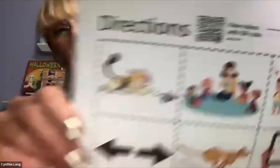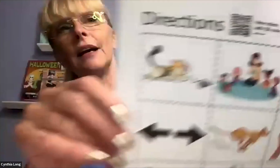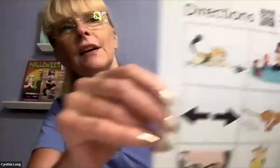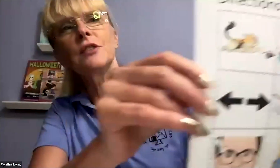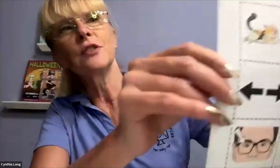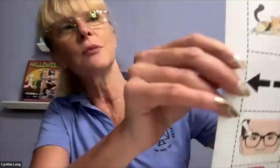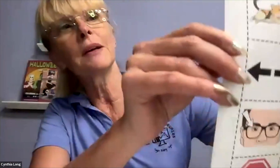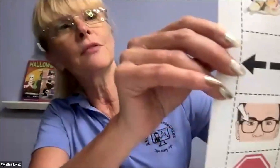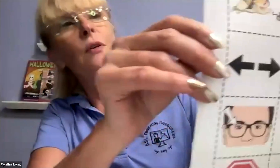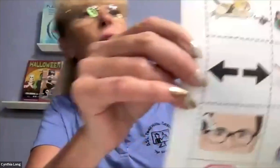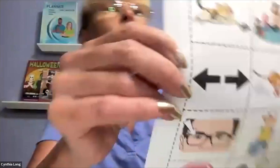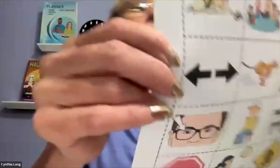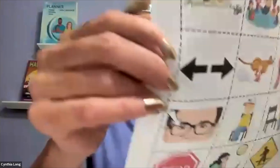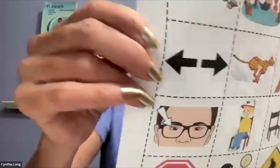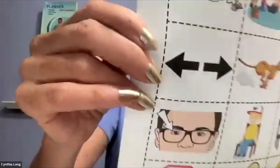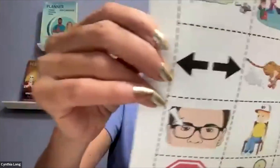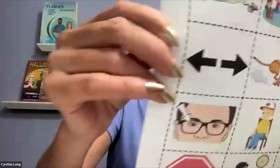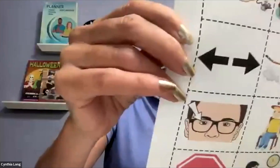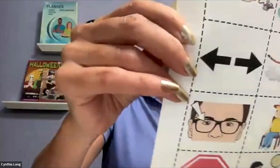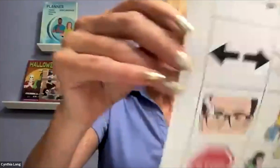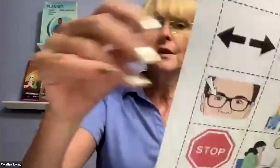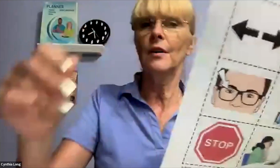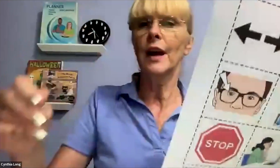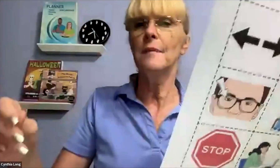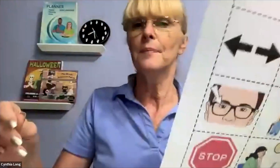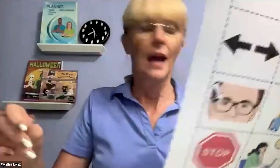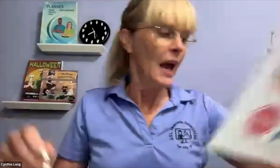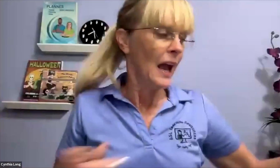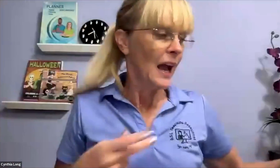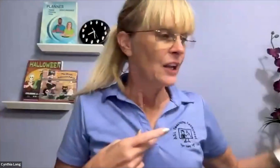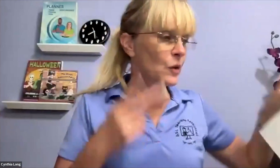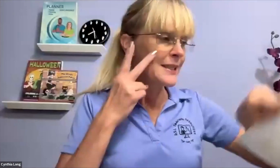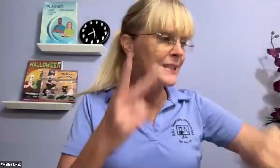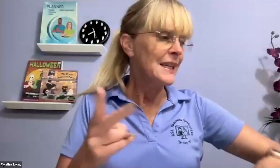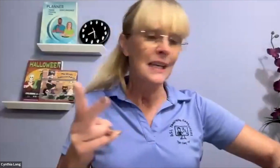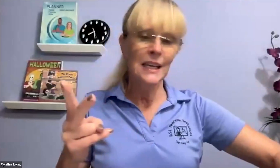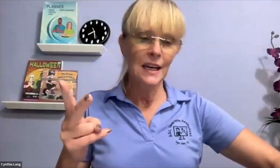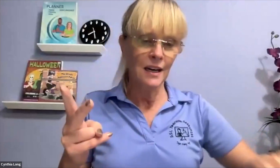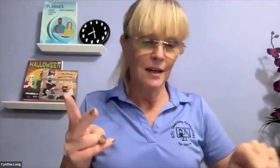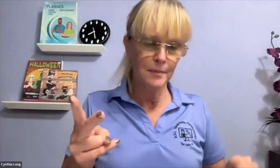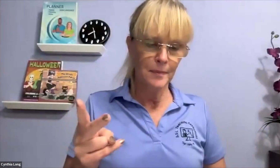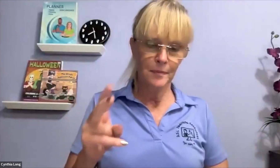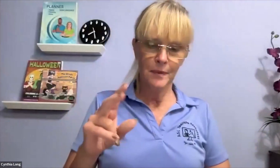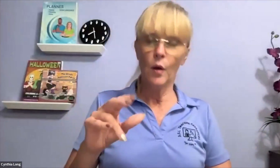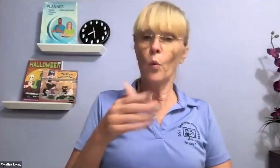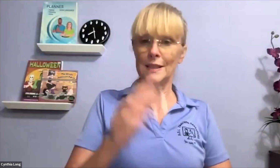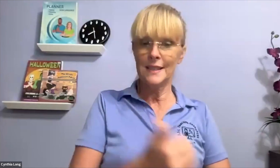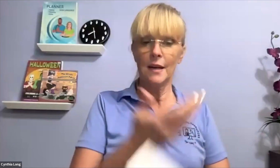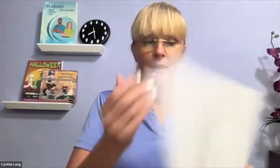Okay, and here's a zoom in for y'all, okay? And you can see what's set up there